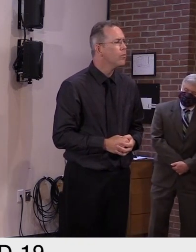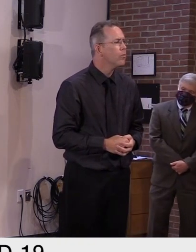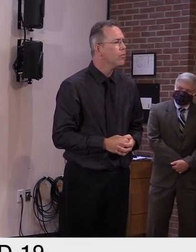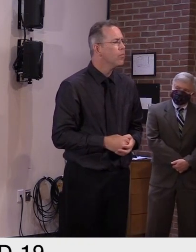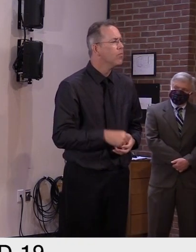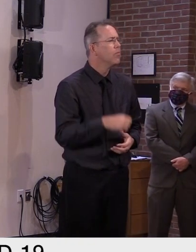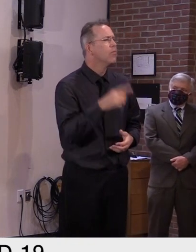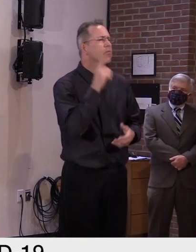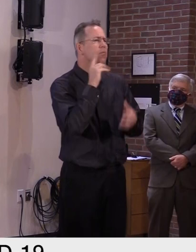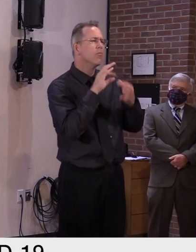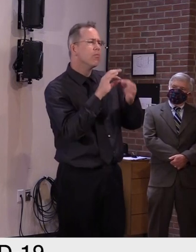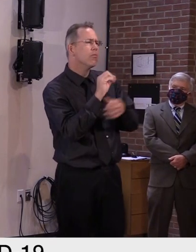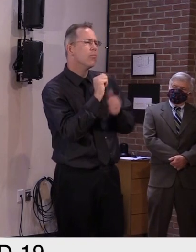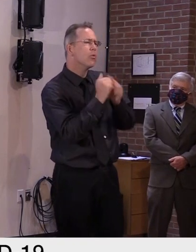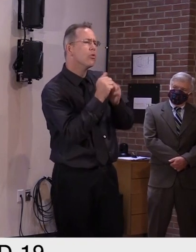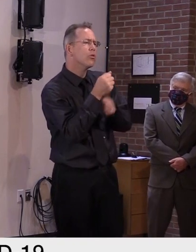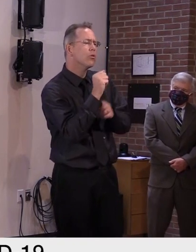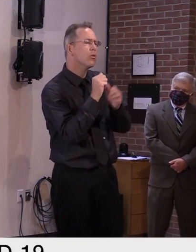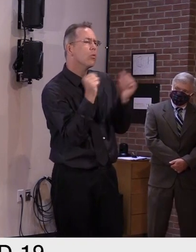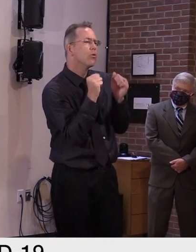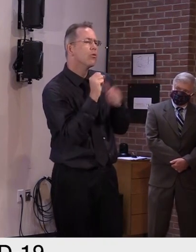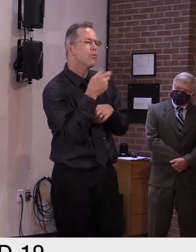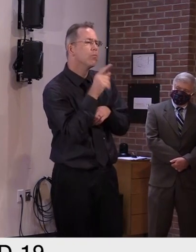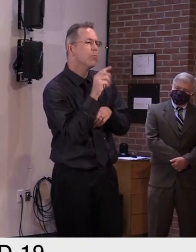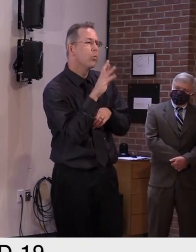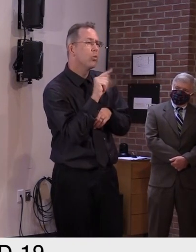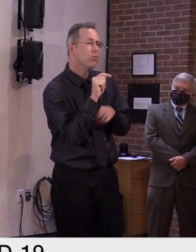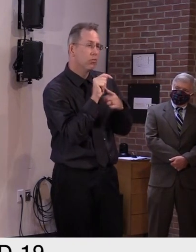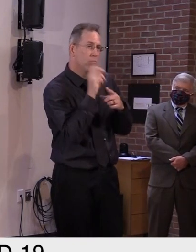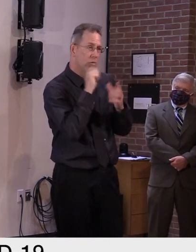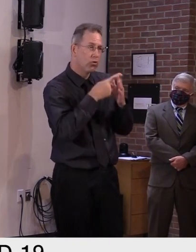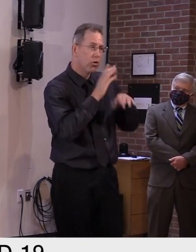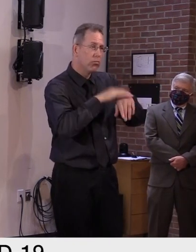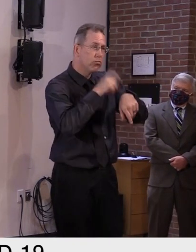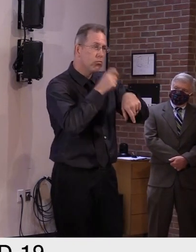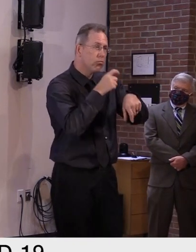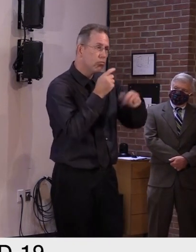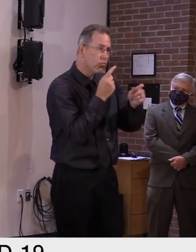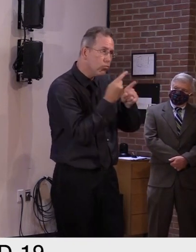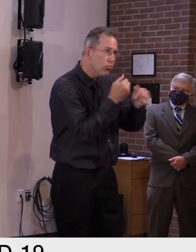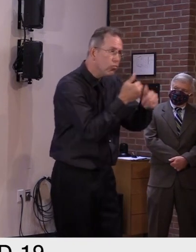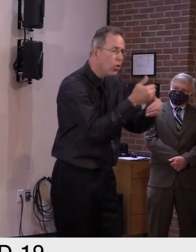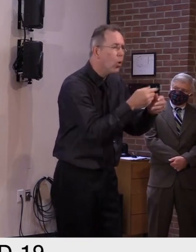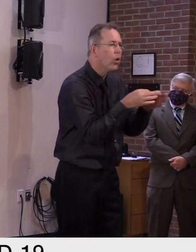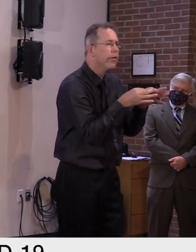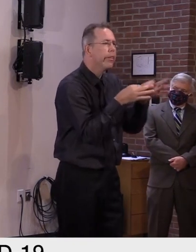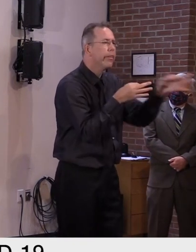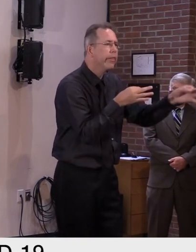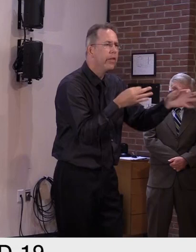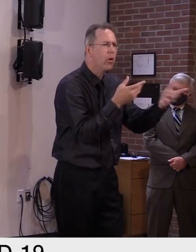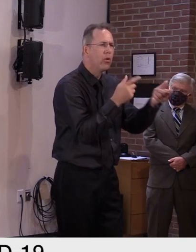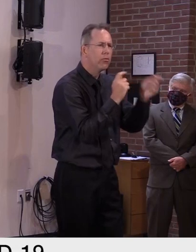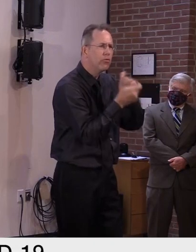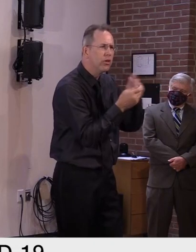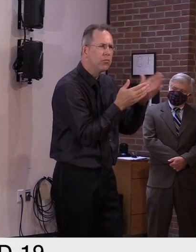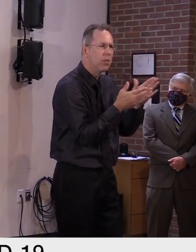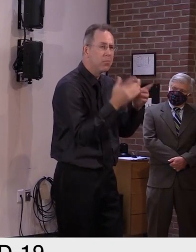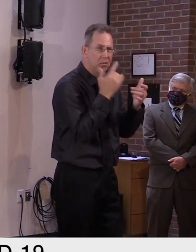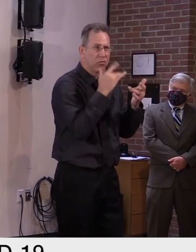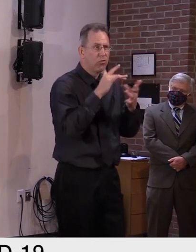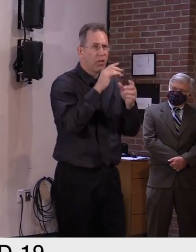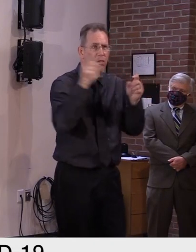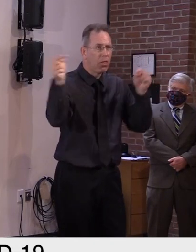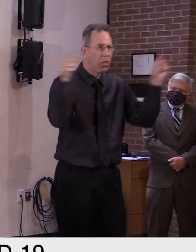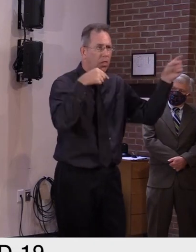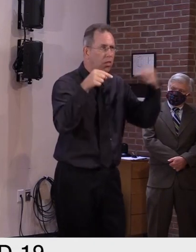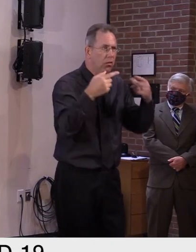mid-January to avoid holiday travel? Or Again, you know, everything's on the table.